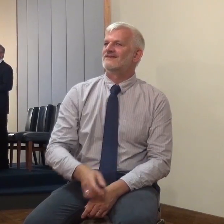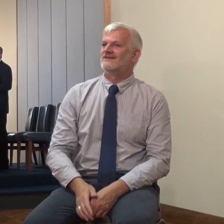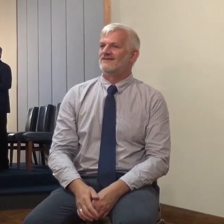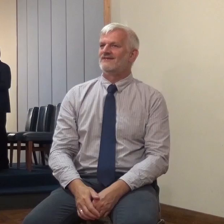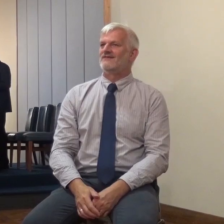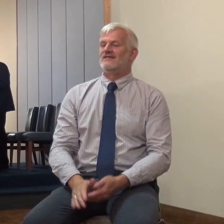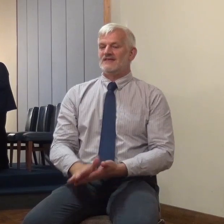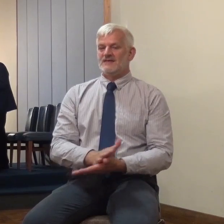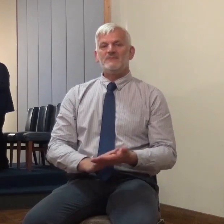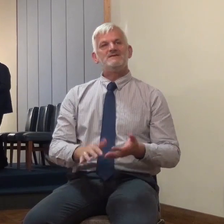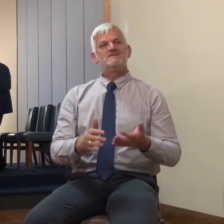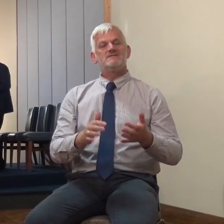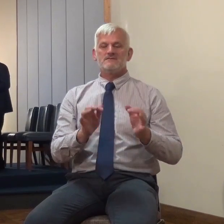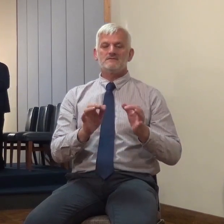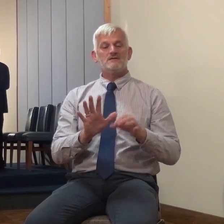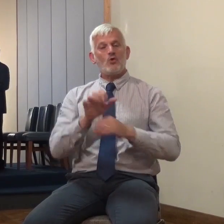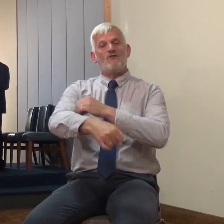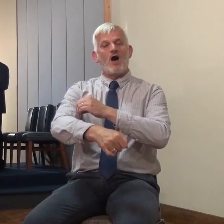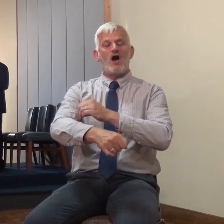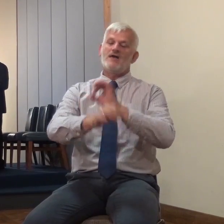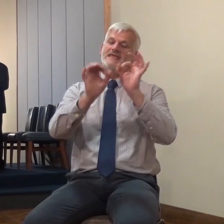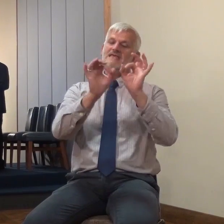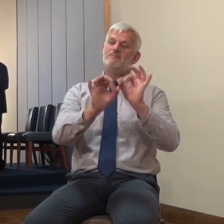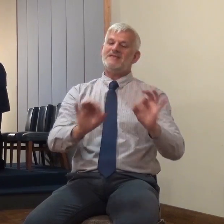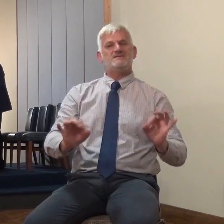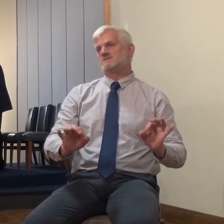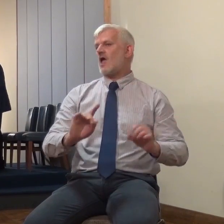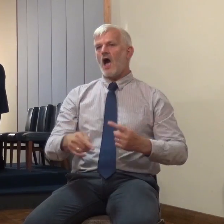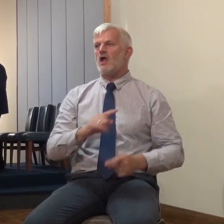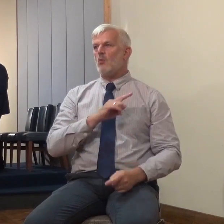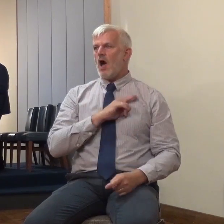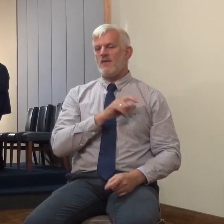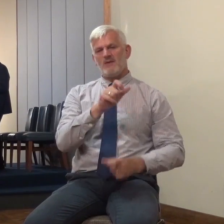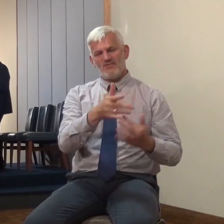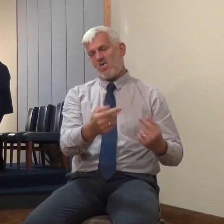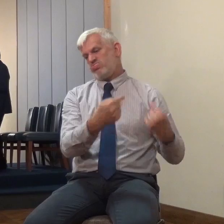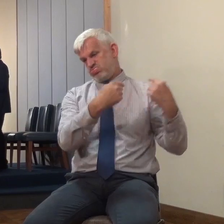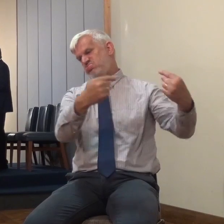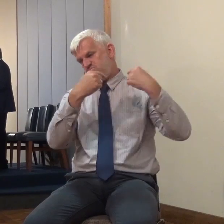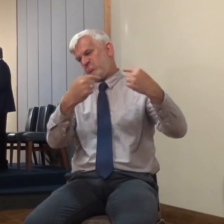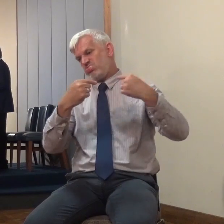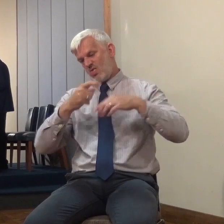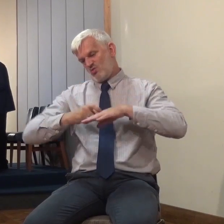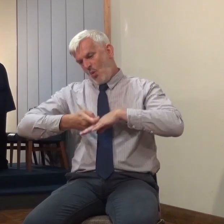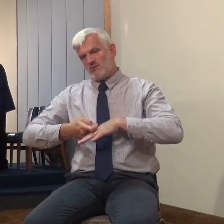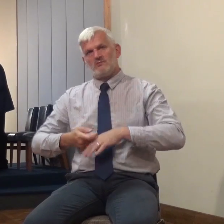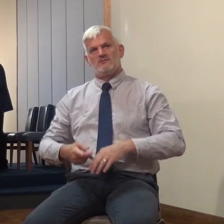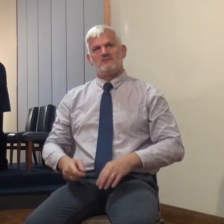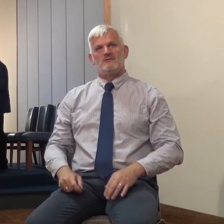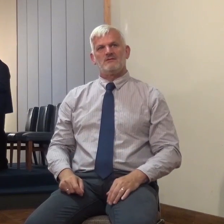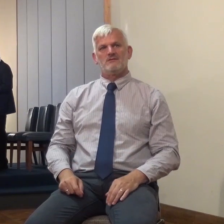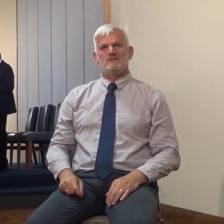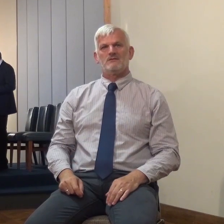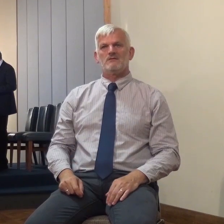spoiling their peaceful enjoyment of the land that the Lord was giving to them. The Lord warned his people.